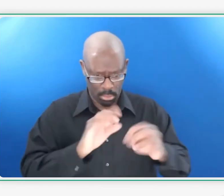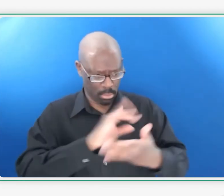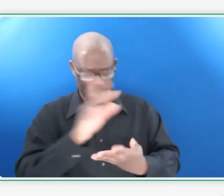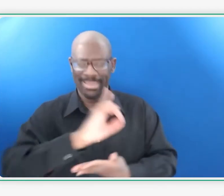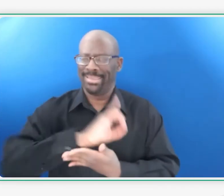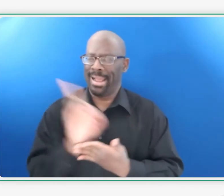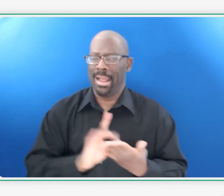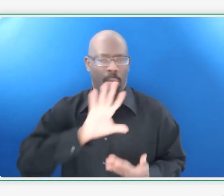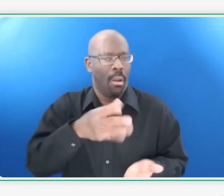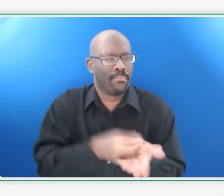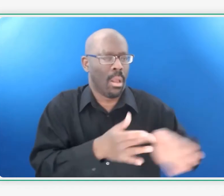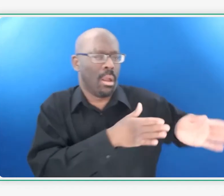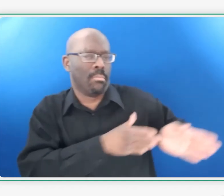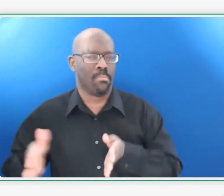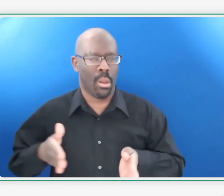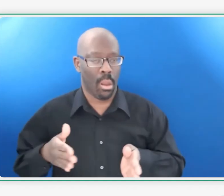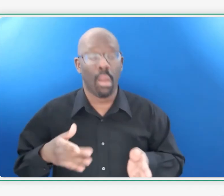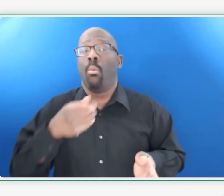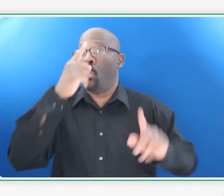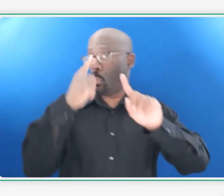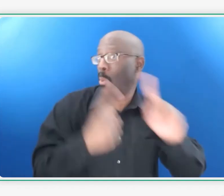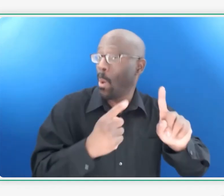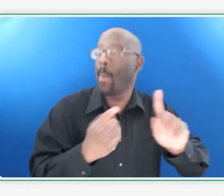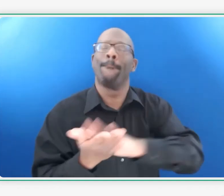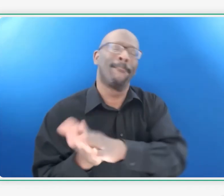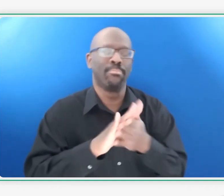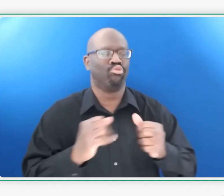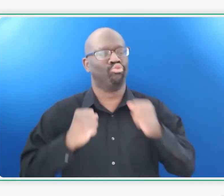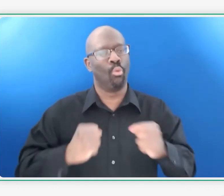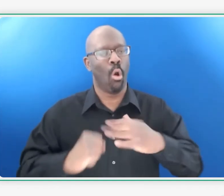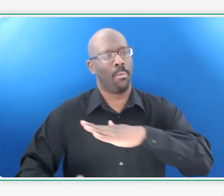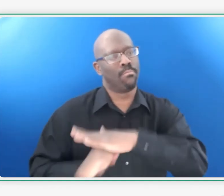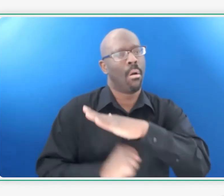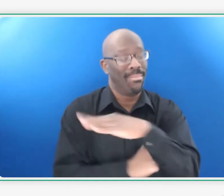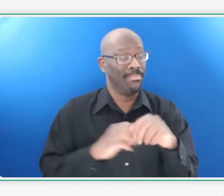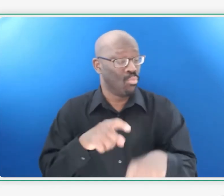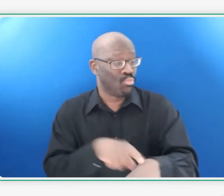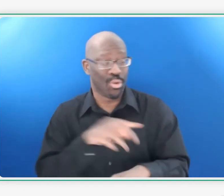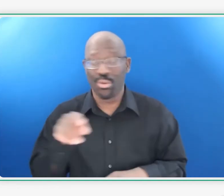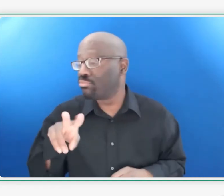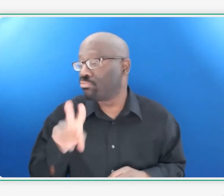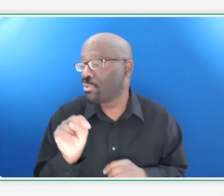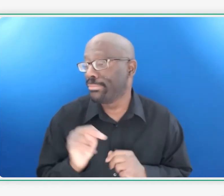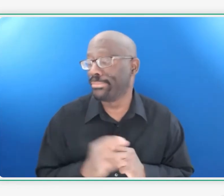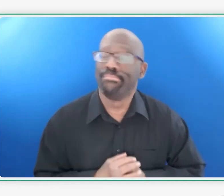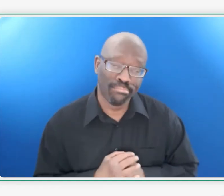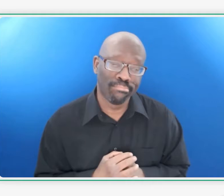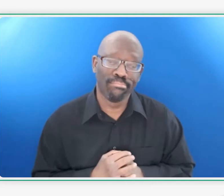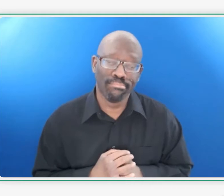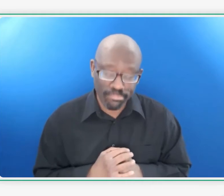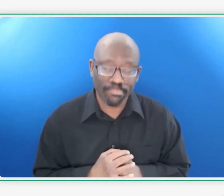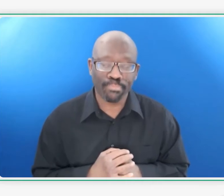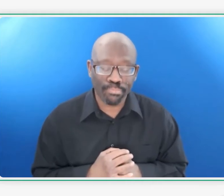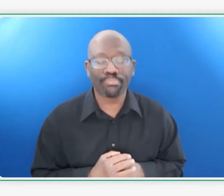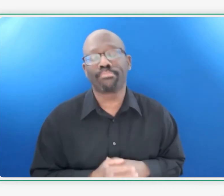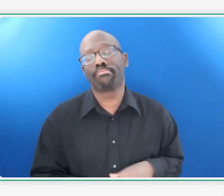By taking those resources, by losing the big picture, and doing all of that to incorporate a good design to have a robust future